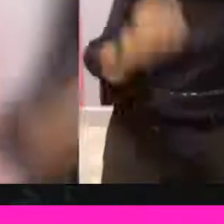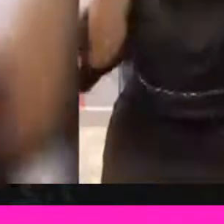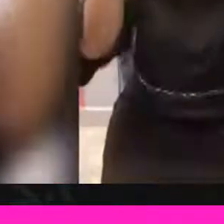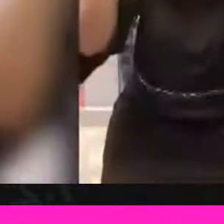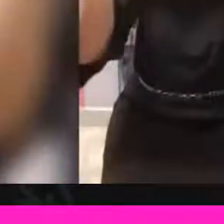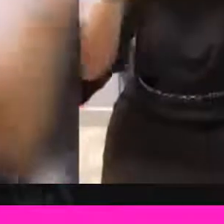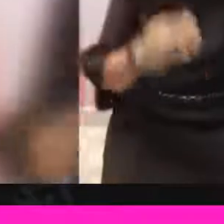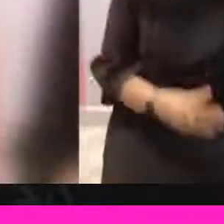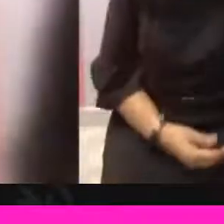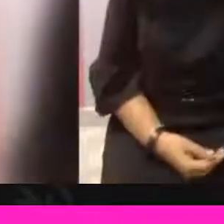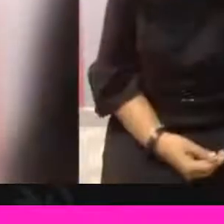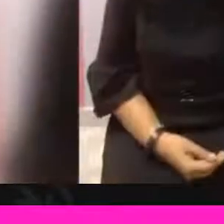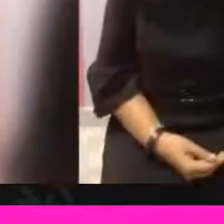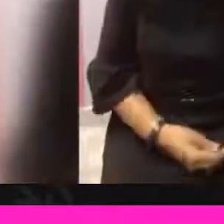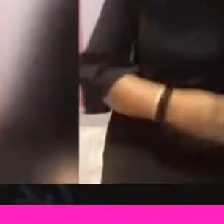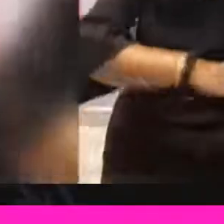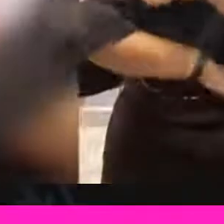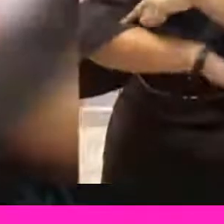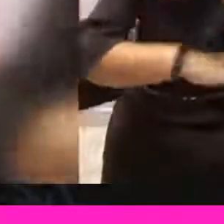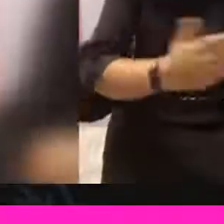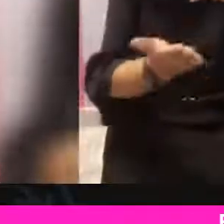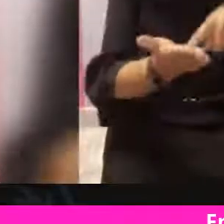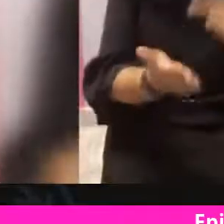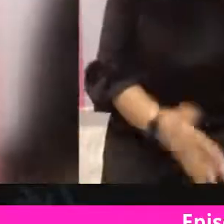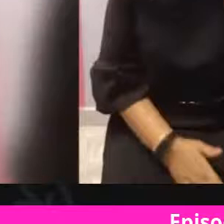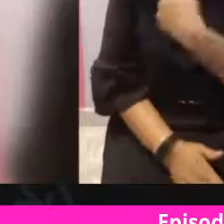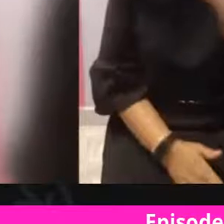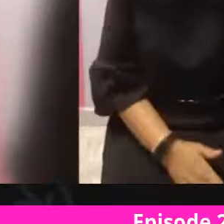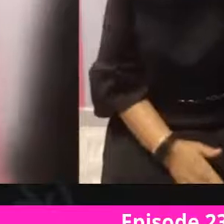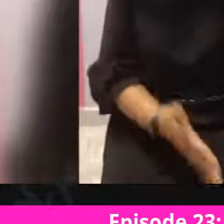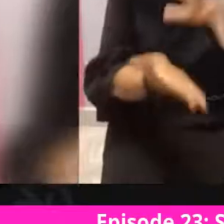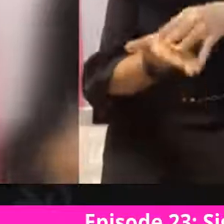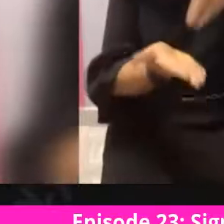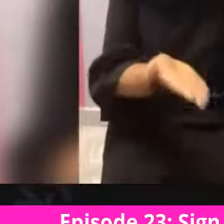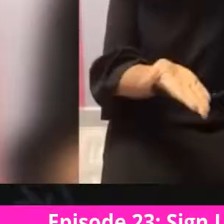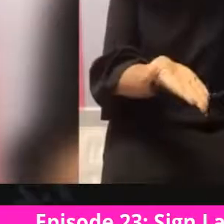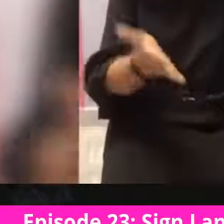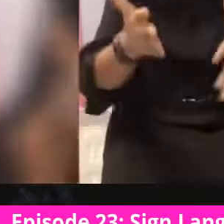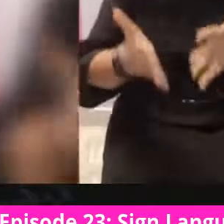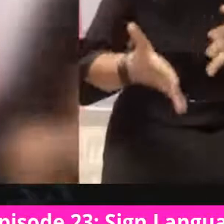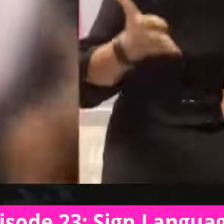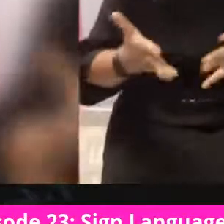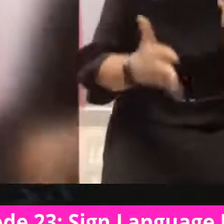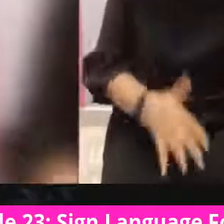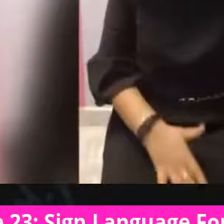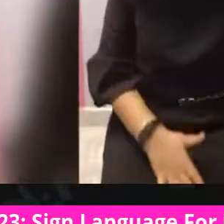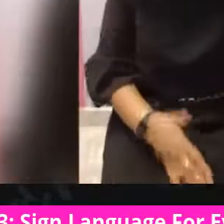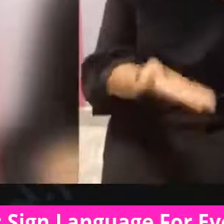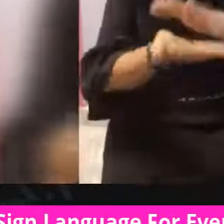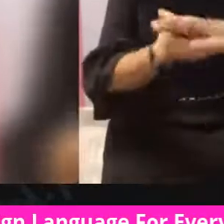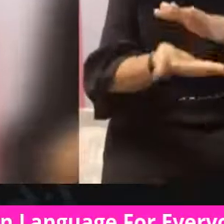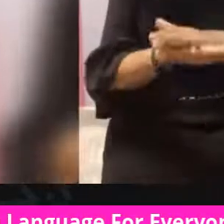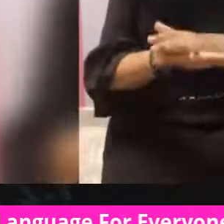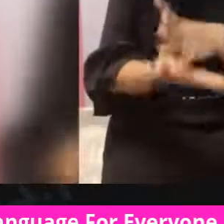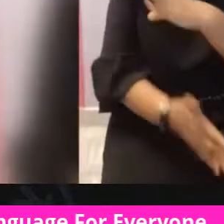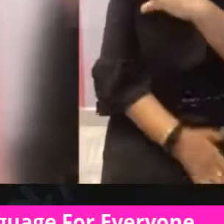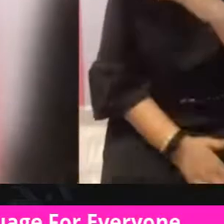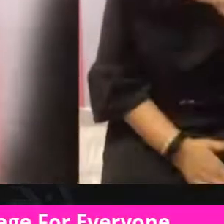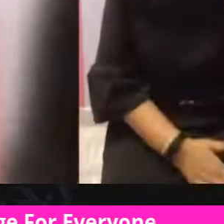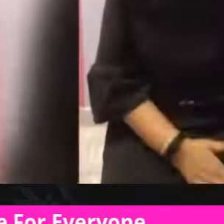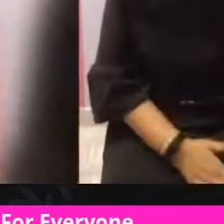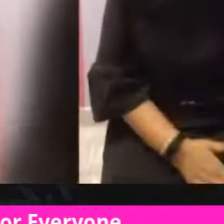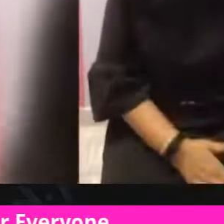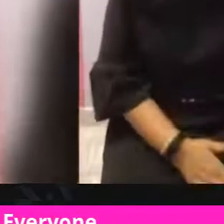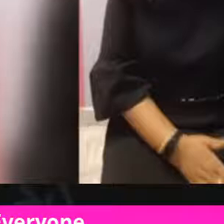saya Cikgu Gauri. Hari ini kita akan belajar isyarat untuk